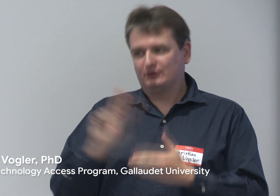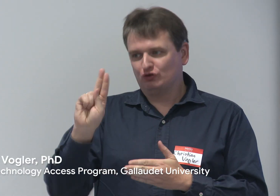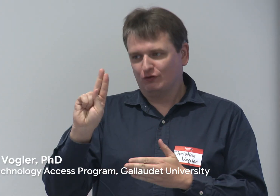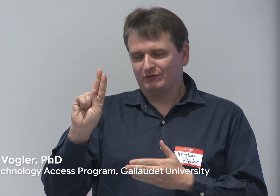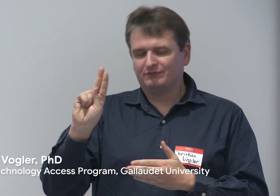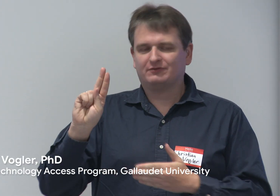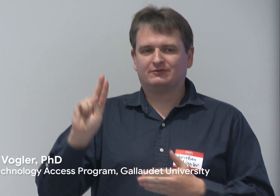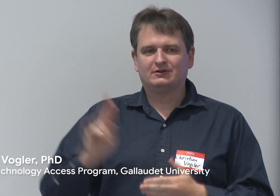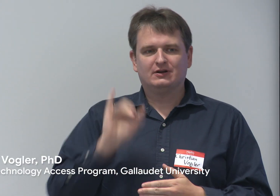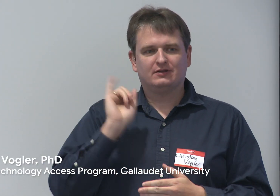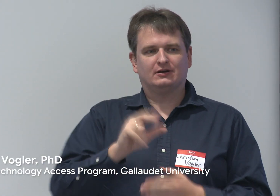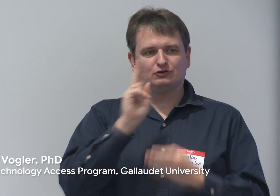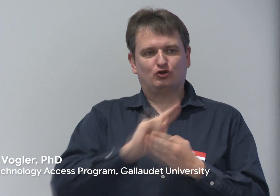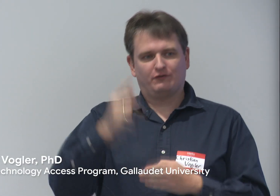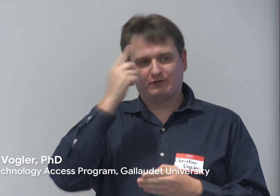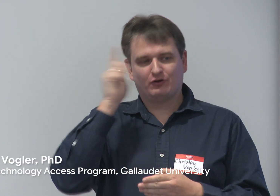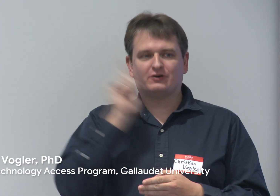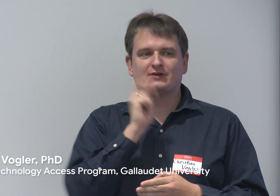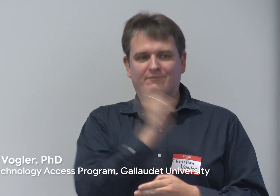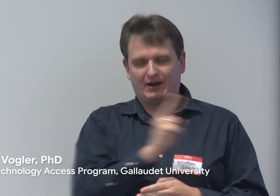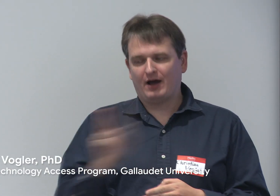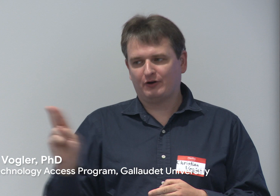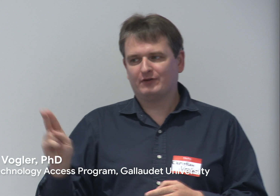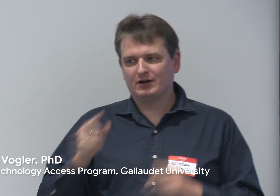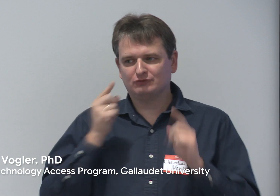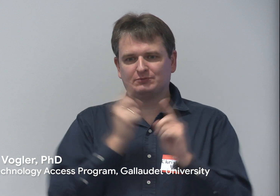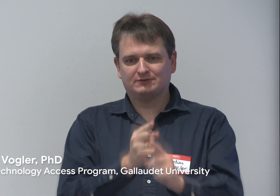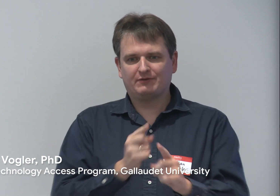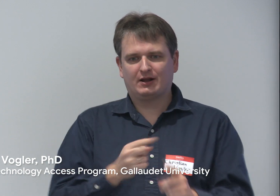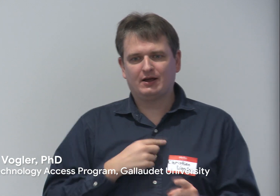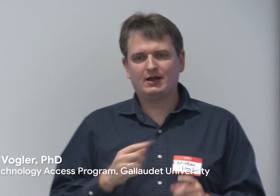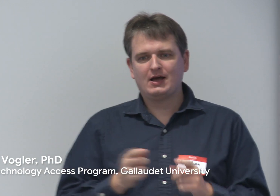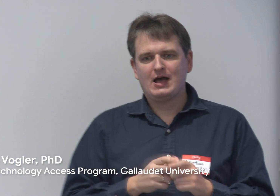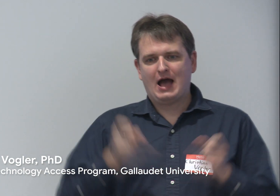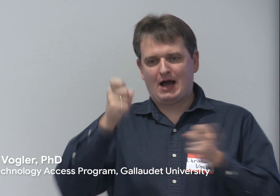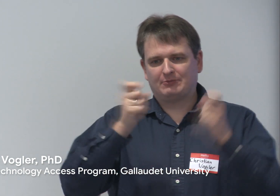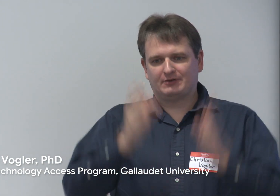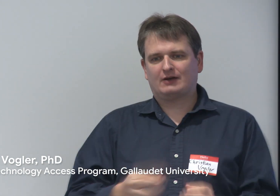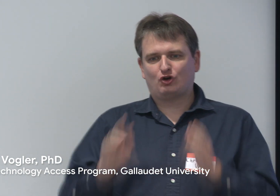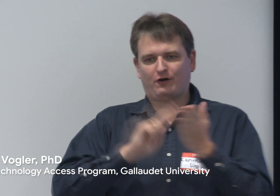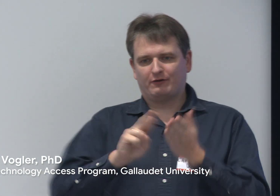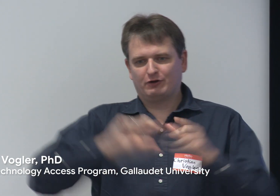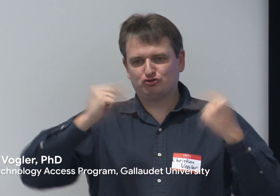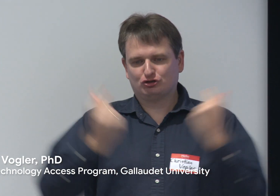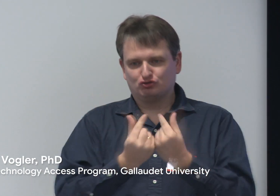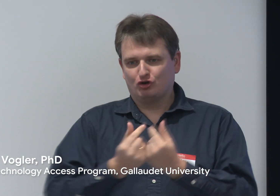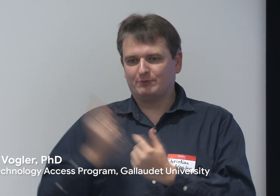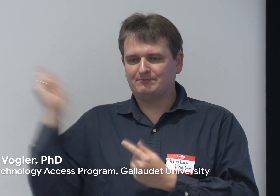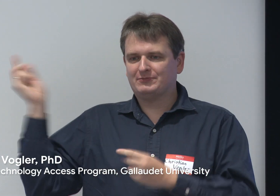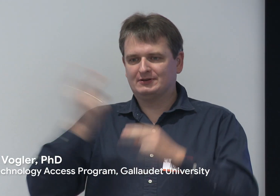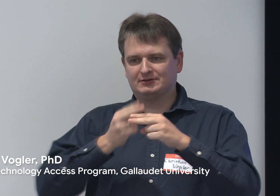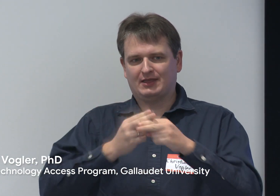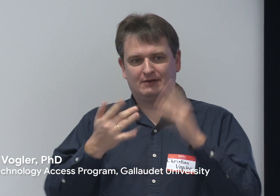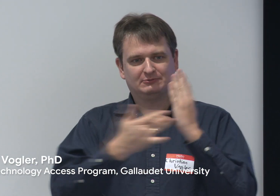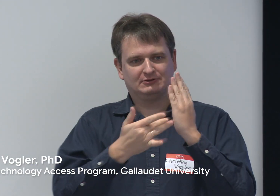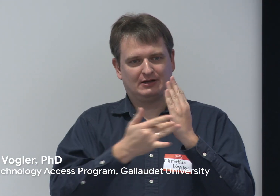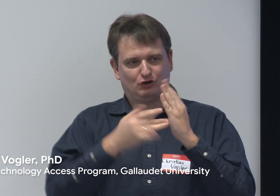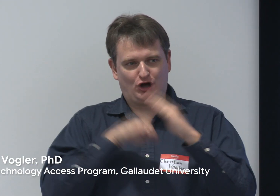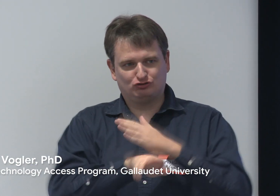I work for Gallaudet University. It's a university for deaf and hard of hearing individuals specifically. I'm a manager of a research group, and you can see